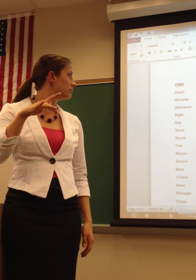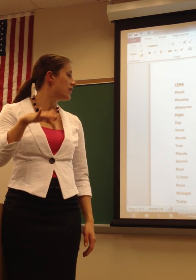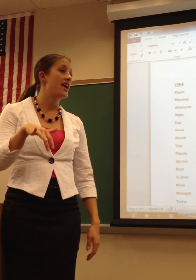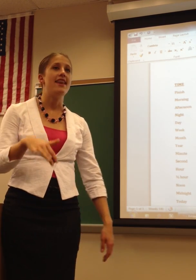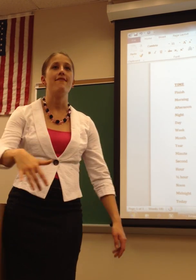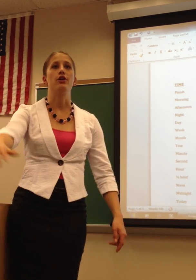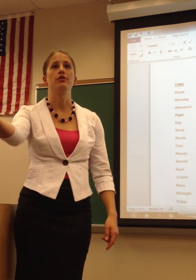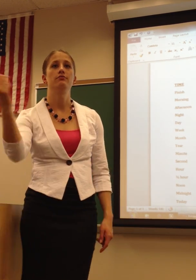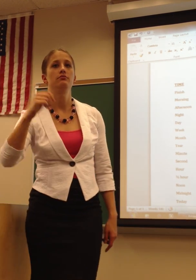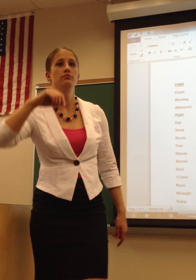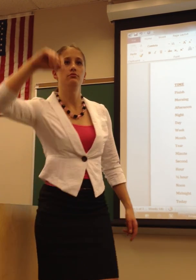Never.